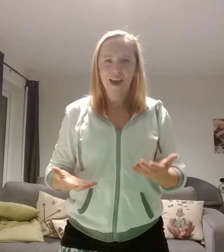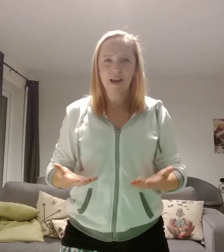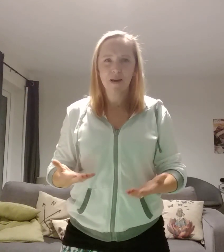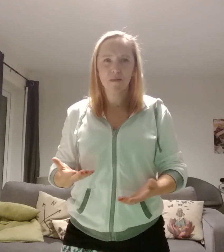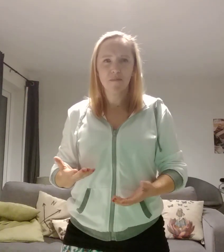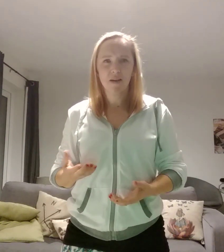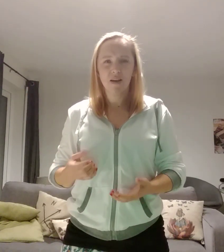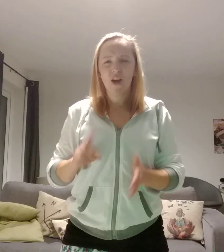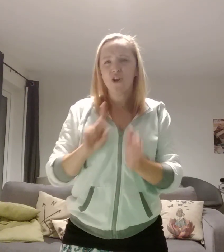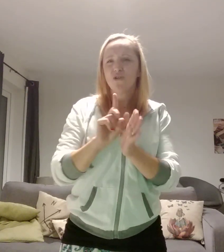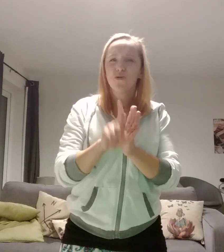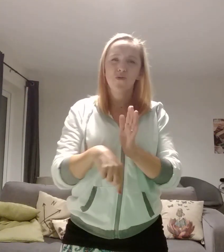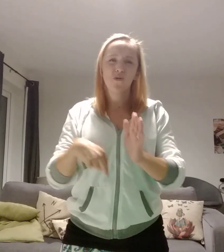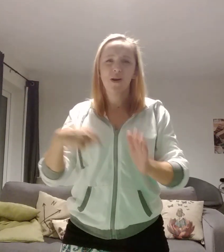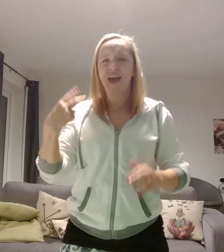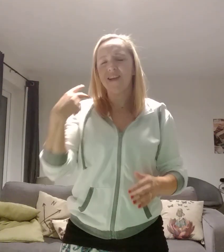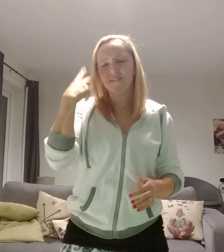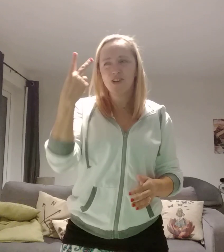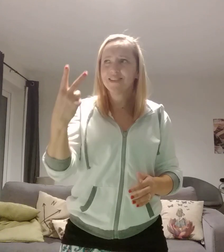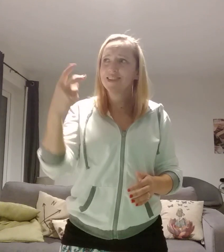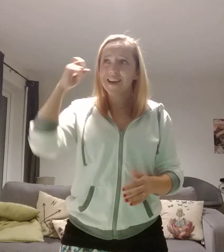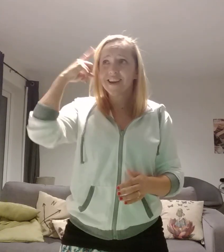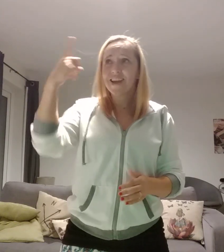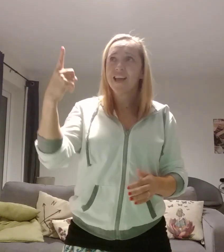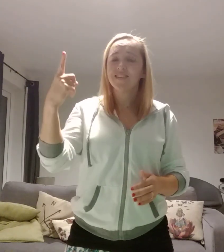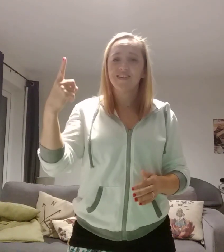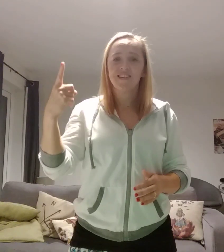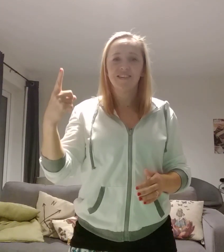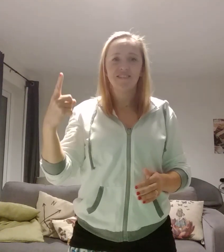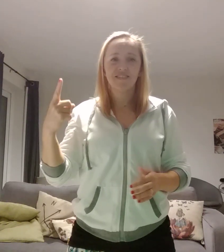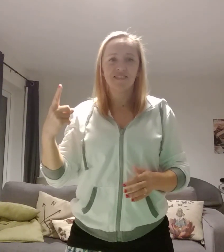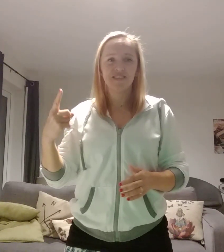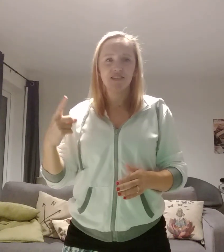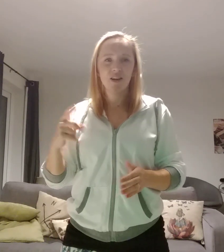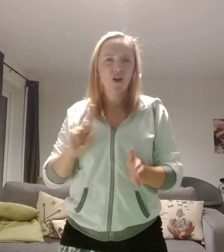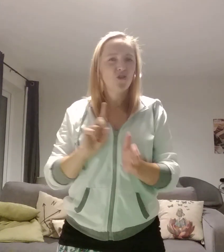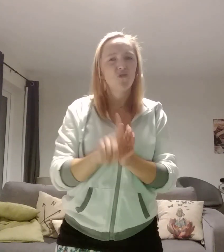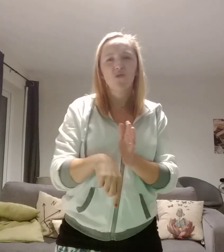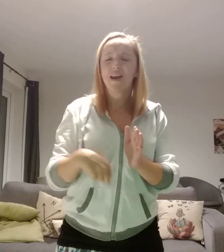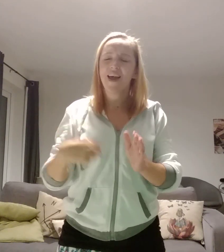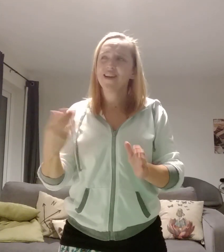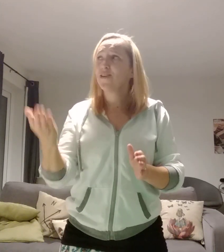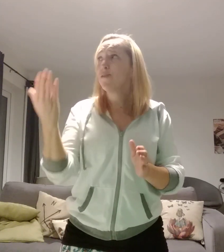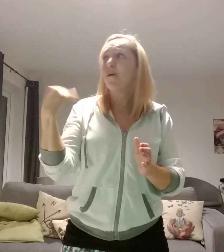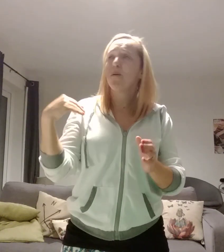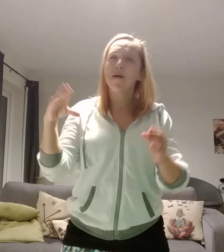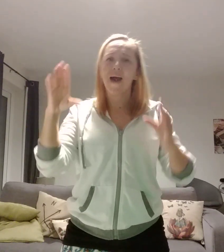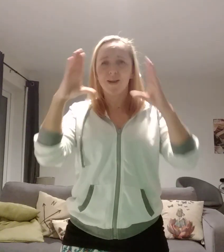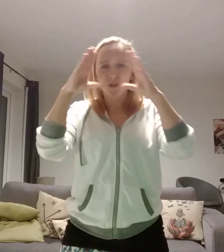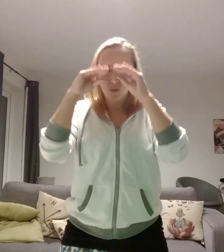game. Too late for second guessing. Too late to go back to